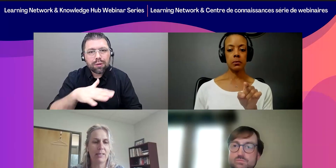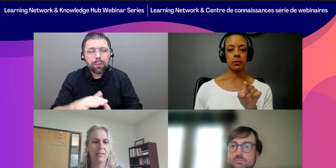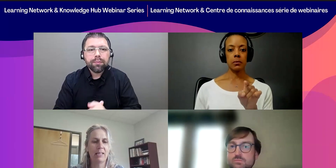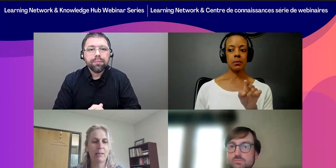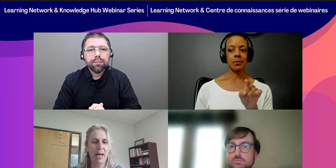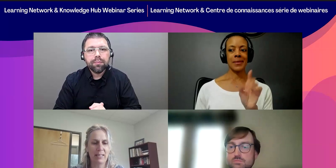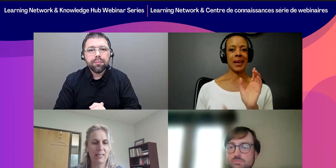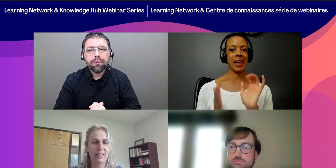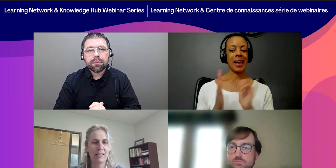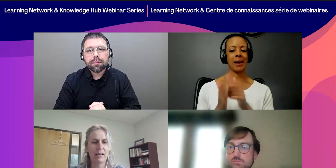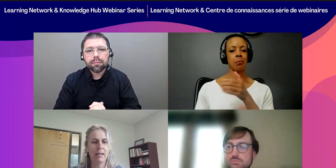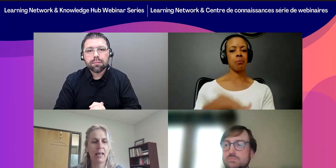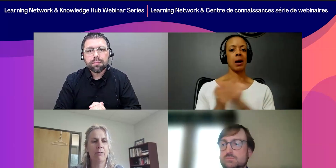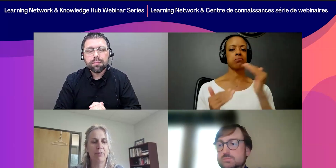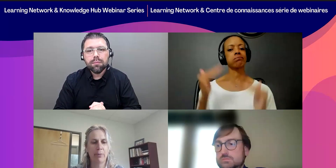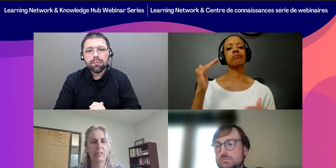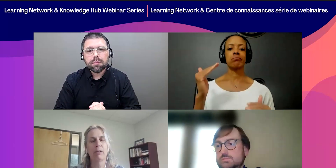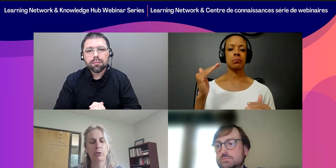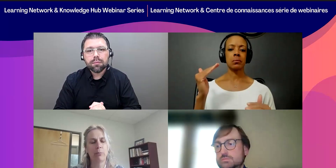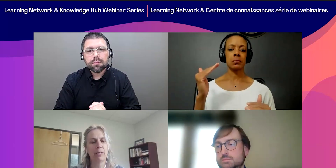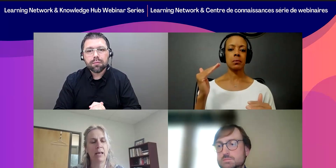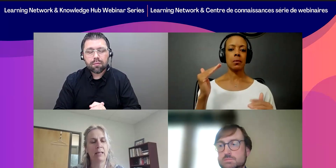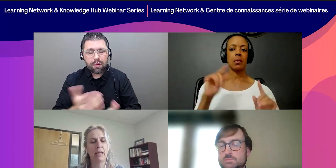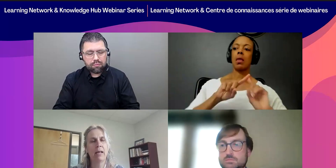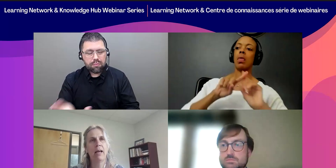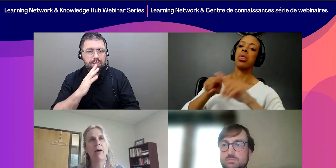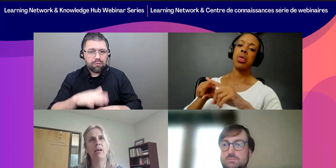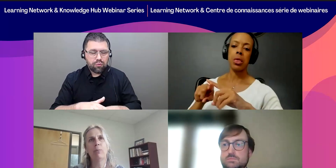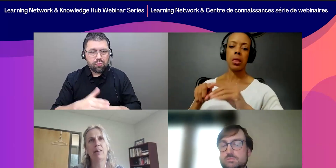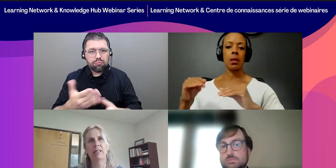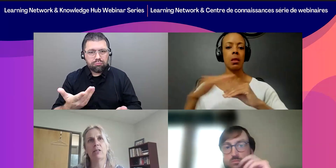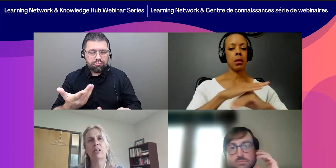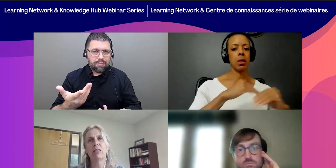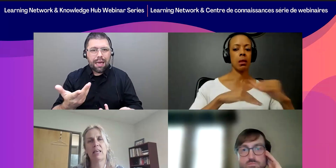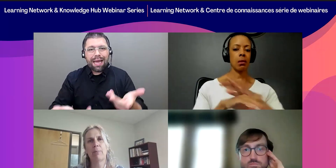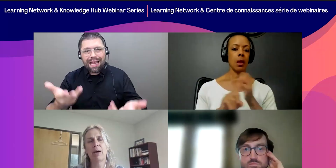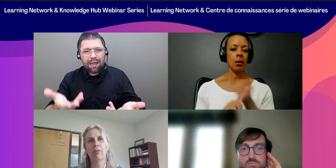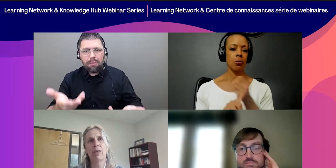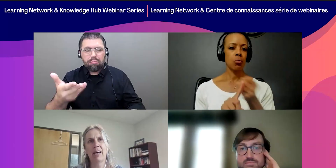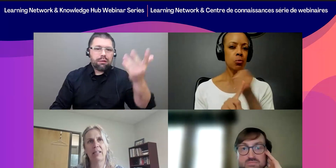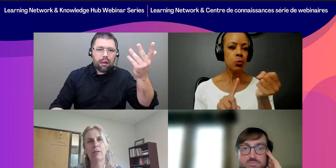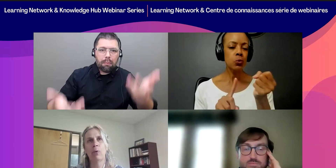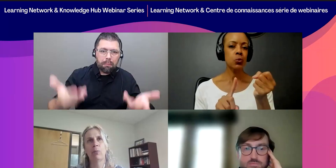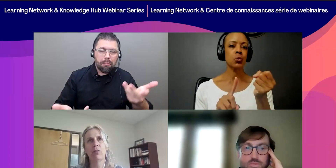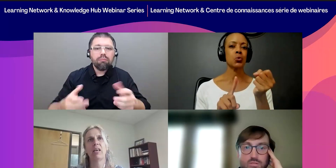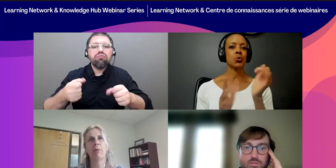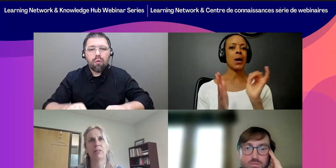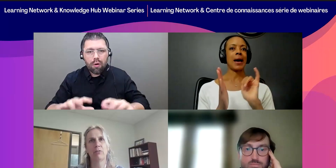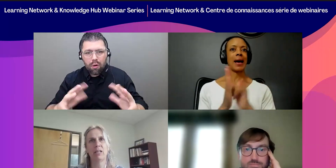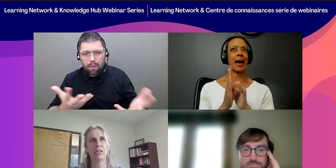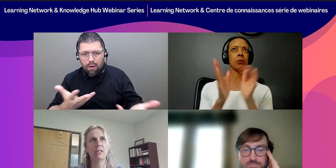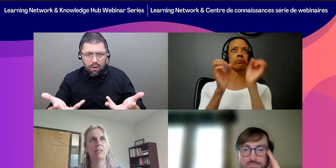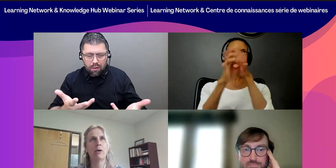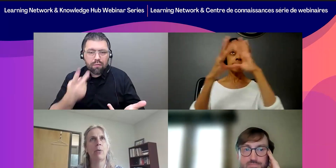power imbalances and dependencies influence maltreatment, and how can we start to think about that when we're thinking